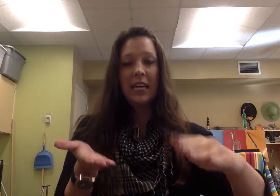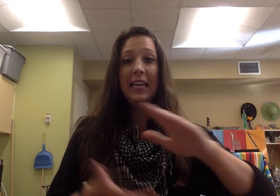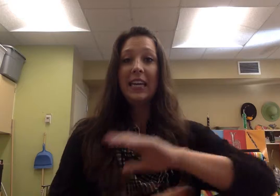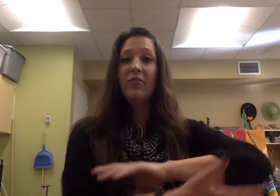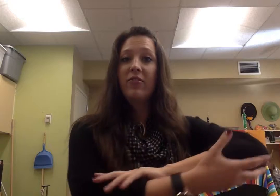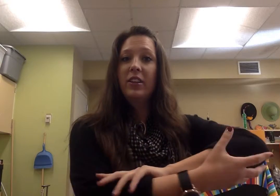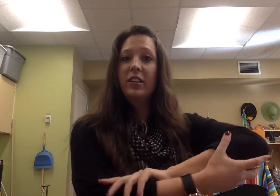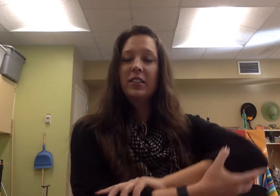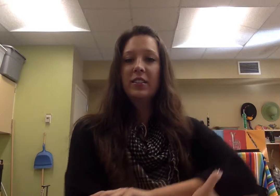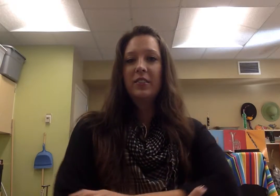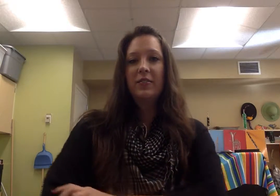Infant.